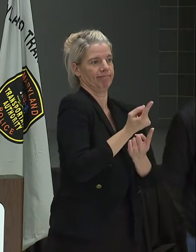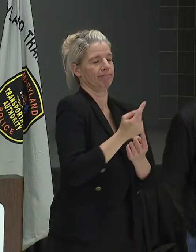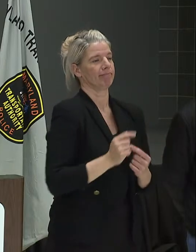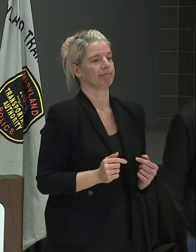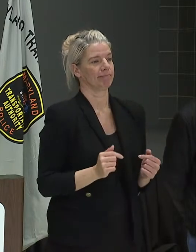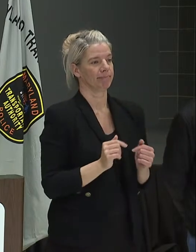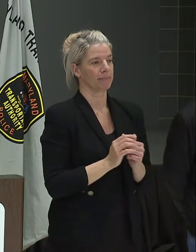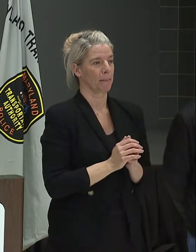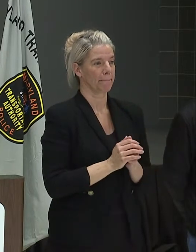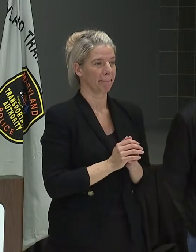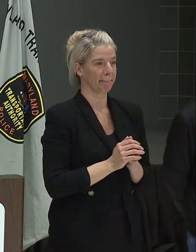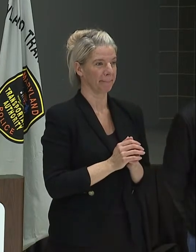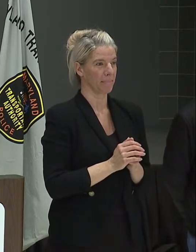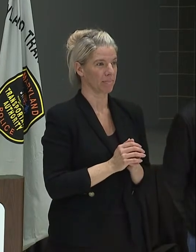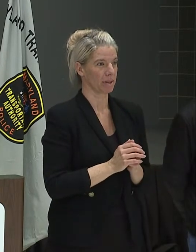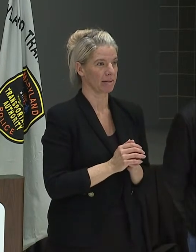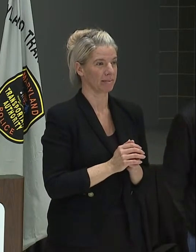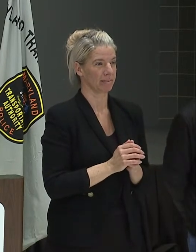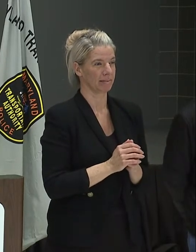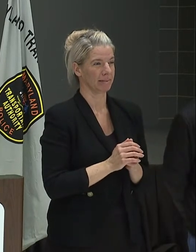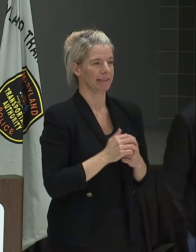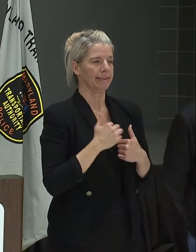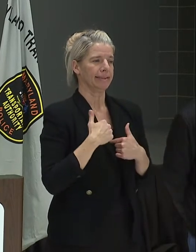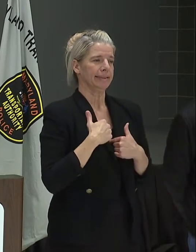I'm still heartbroken that we still have two unaccounted for souls.